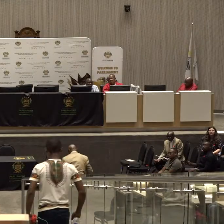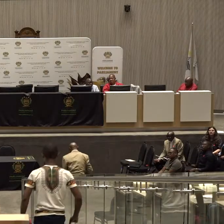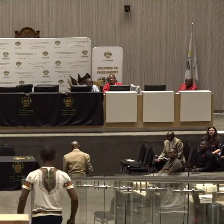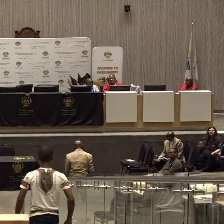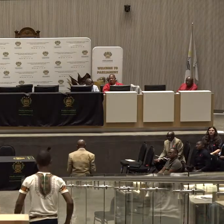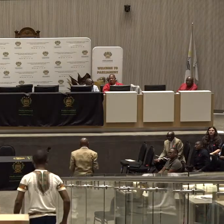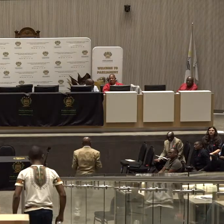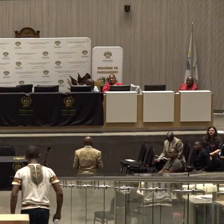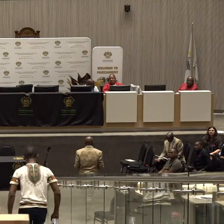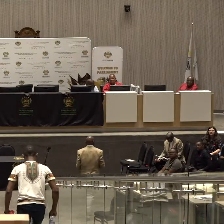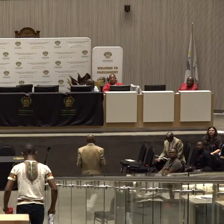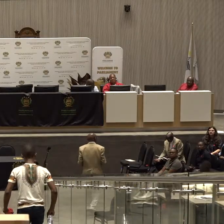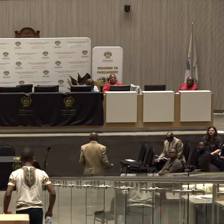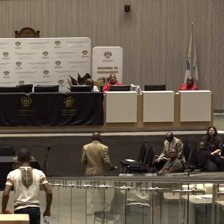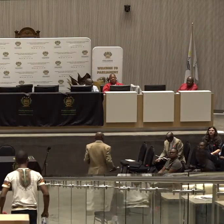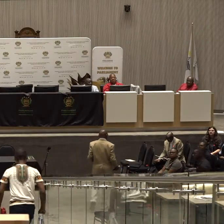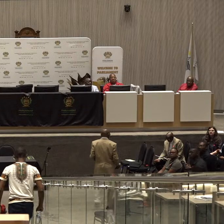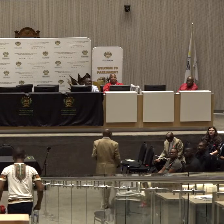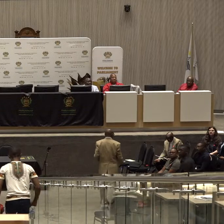foreign